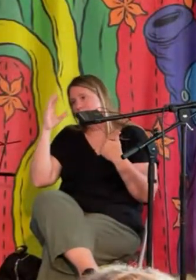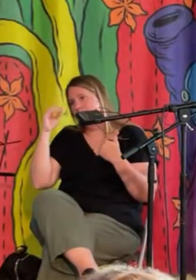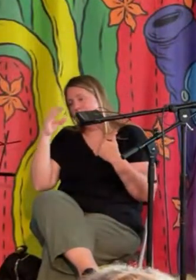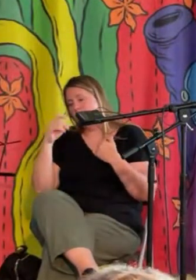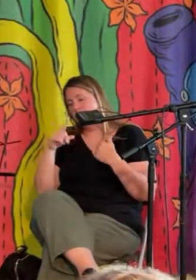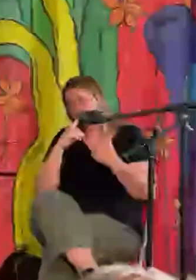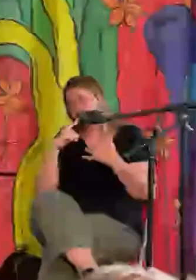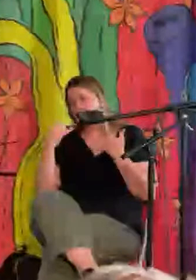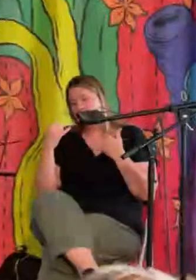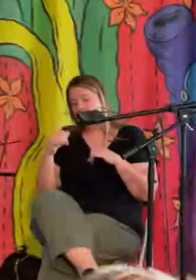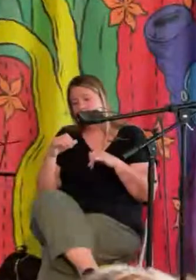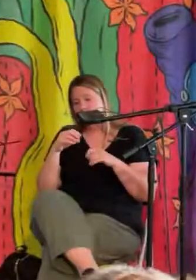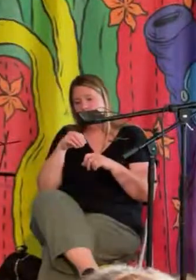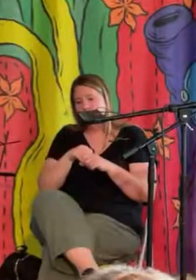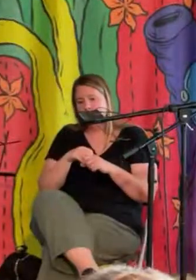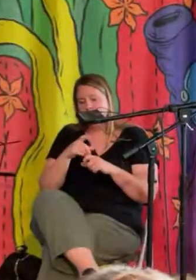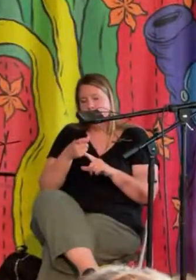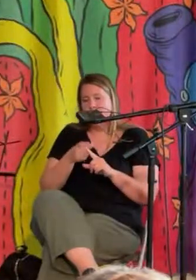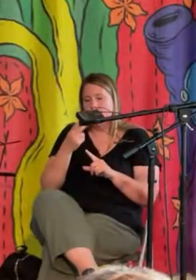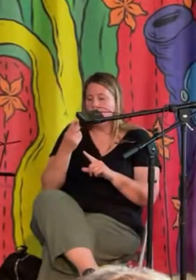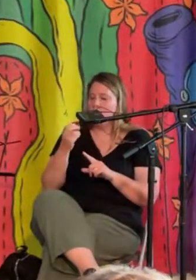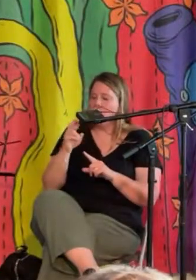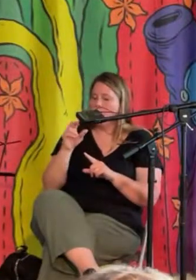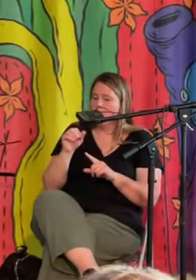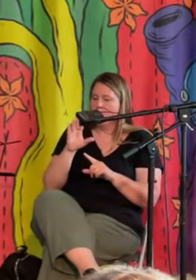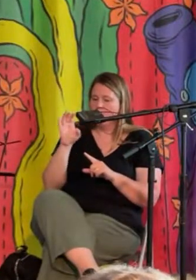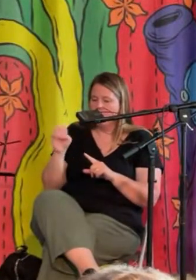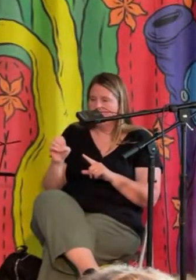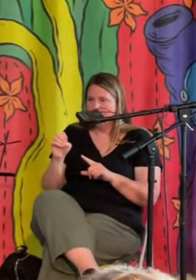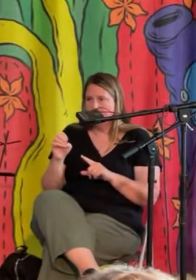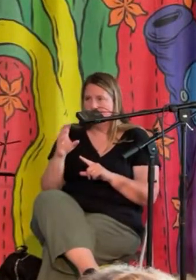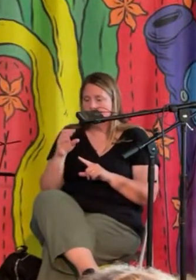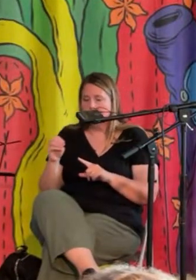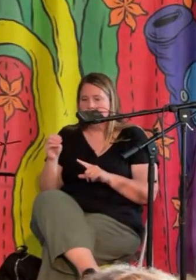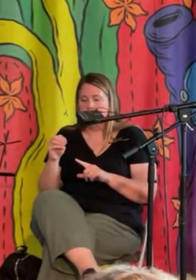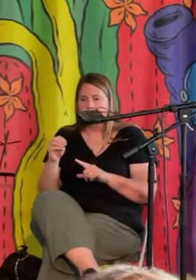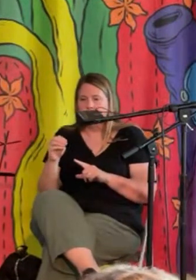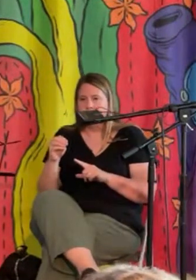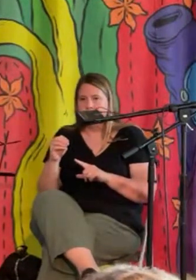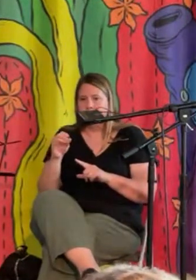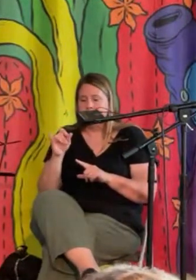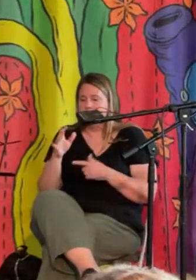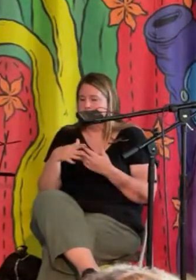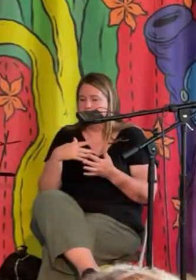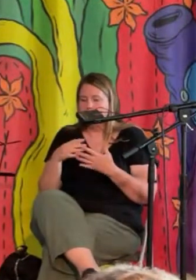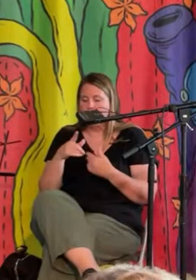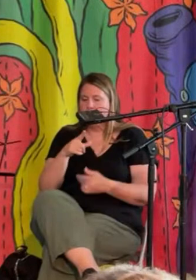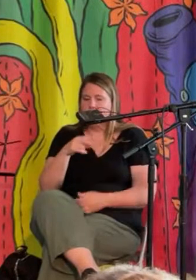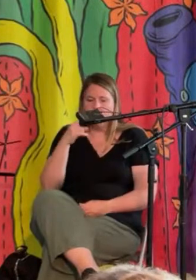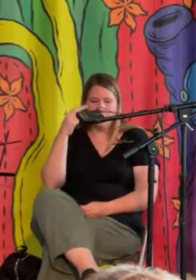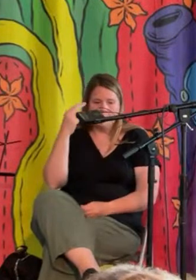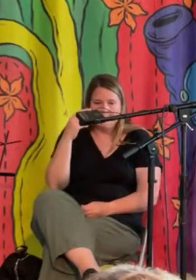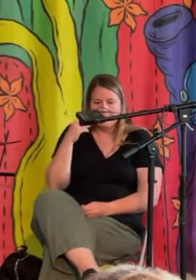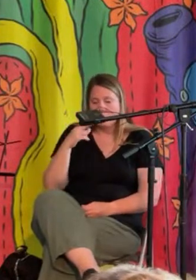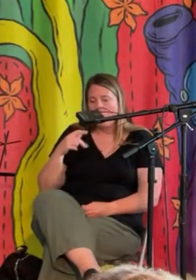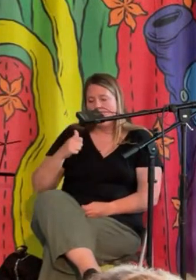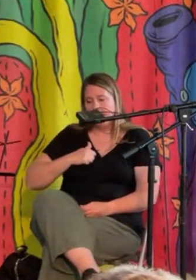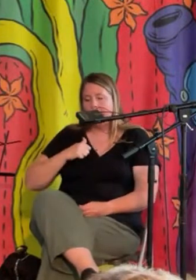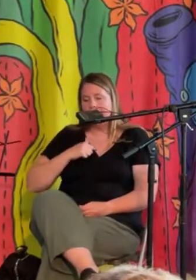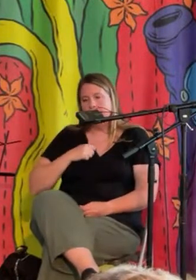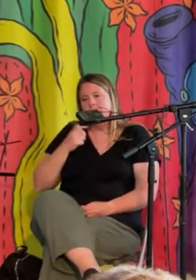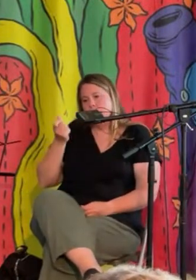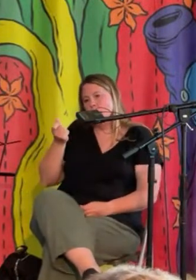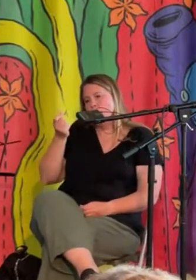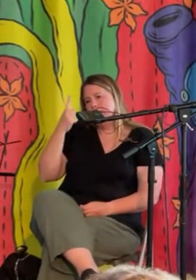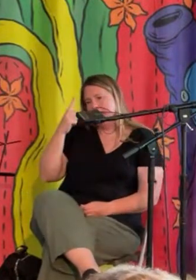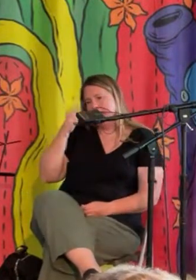cow, from Horace, ancient Latin poet. It doesn't matter if you are in Mexico or if you are in Canada, you get it,